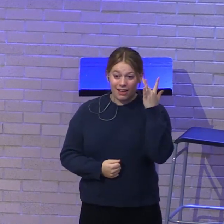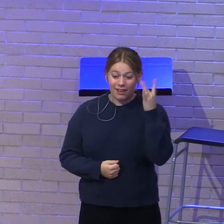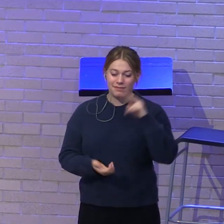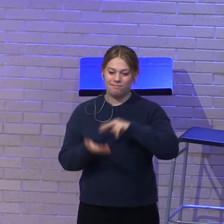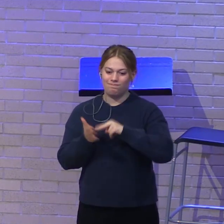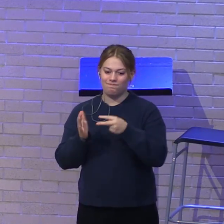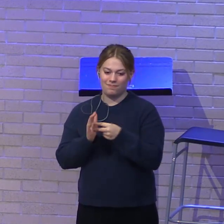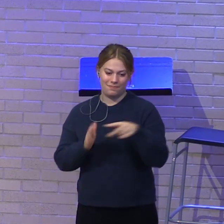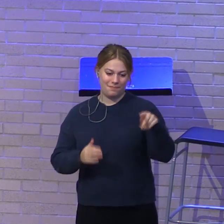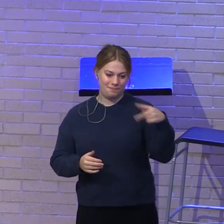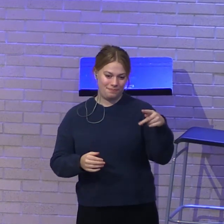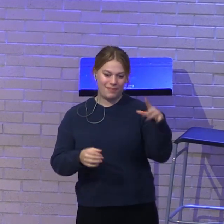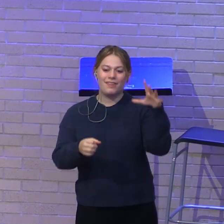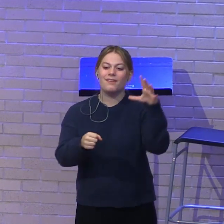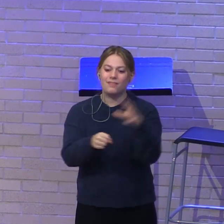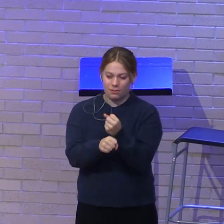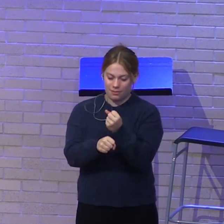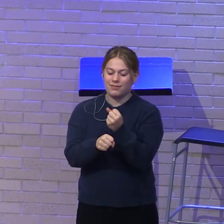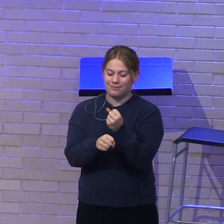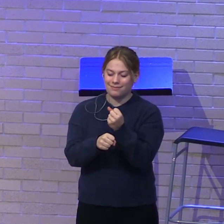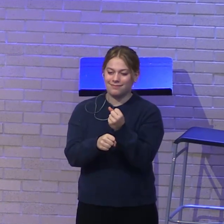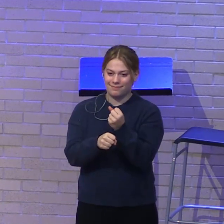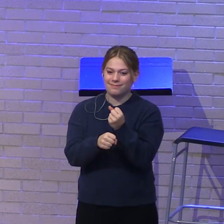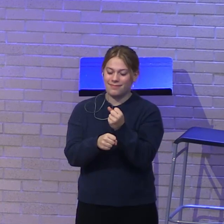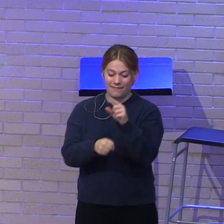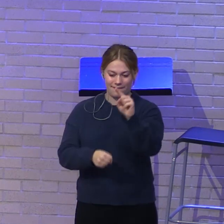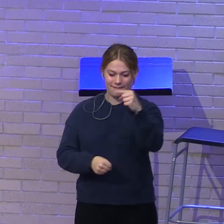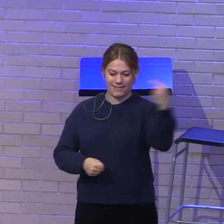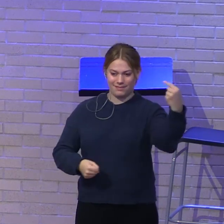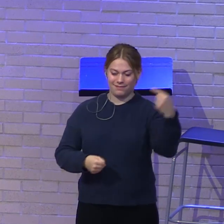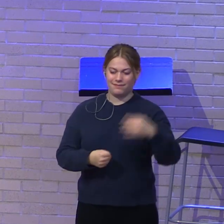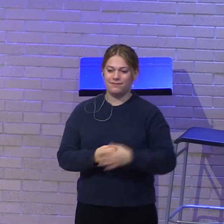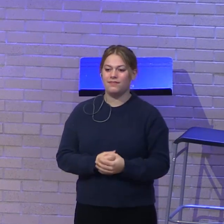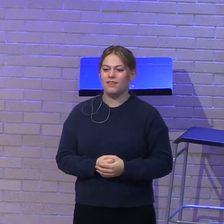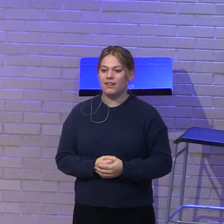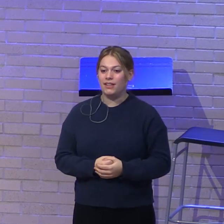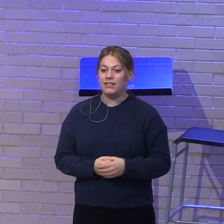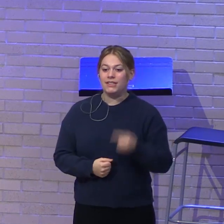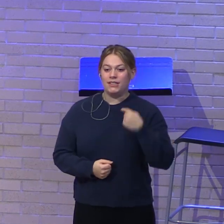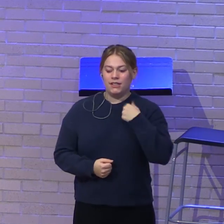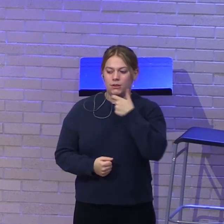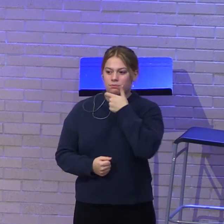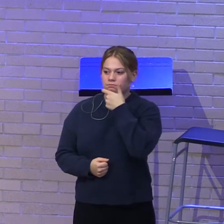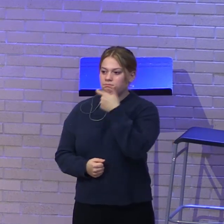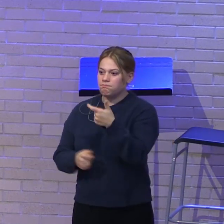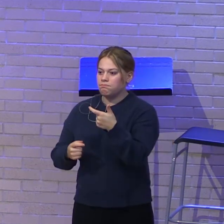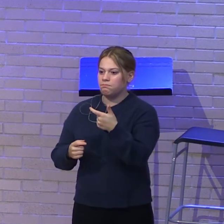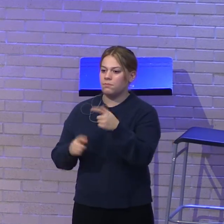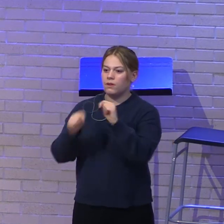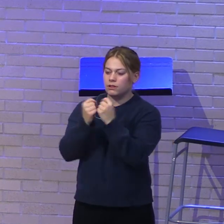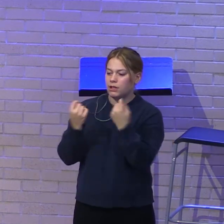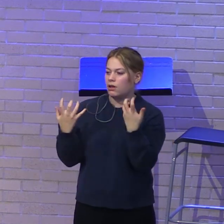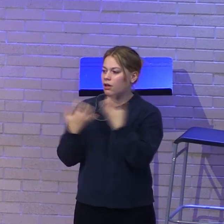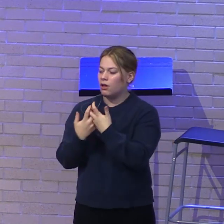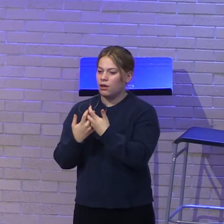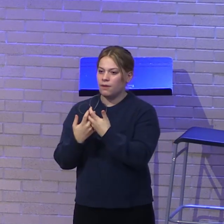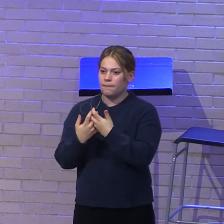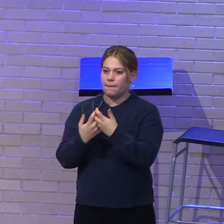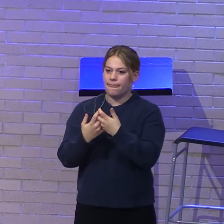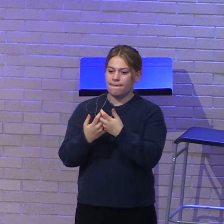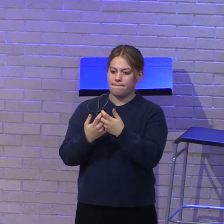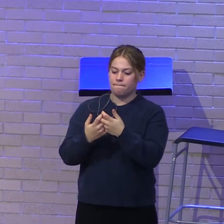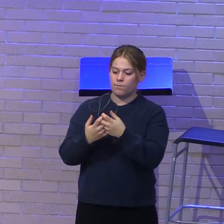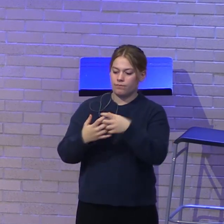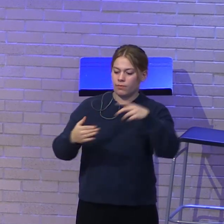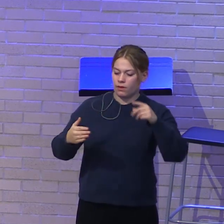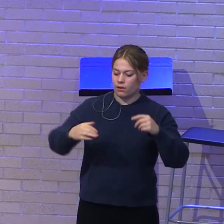the Peregrines had actually won this competition. And so I got to watch all of these teammates of mine go up there and accept